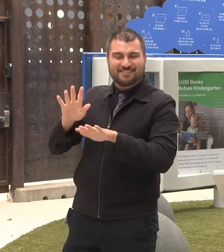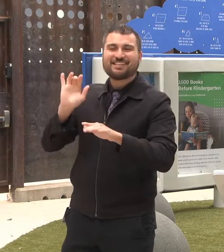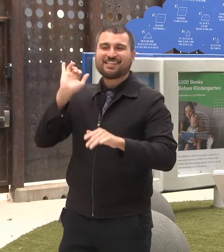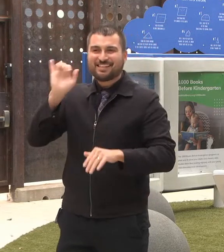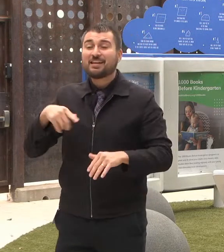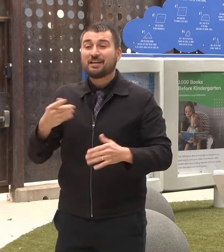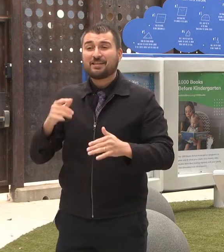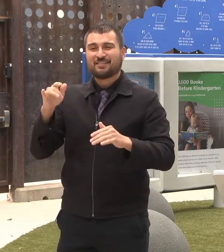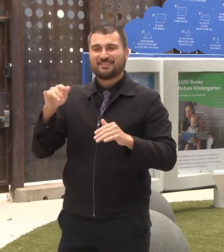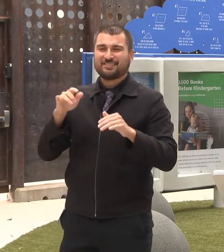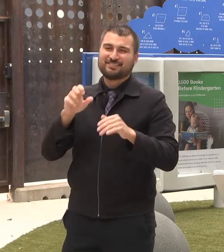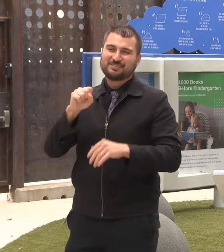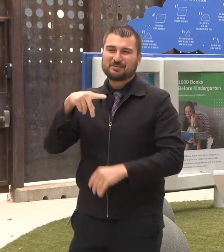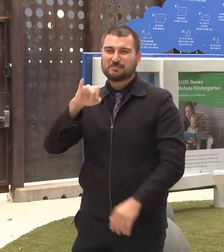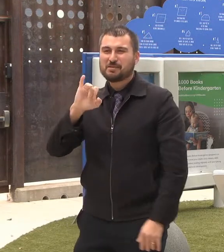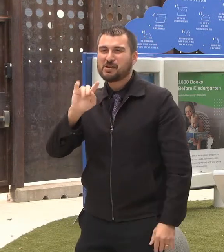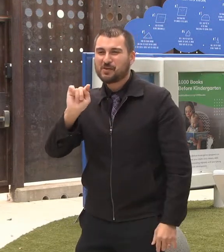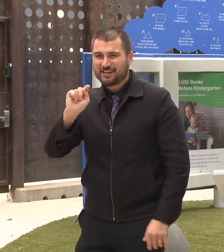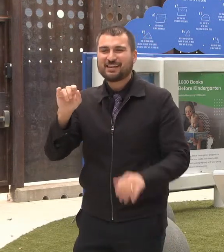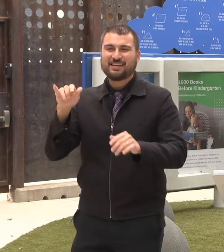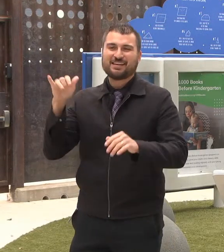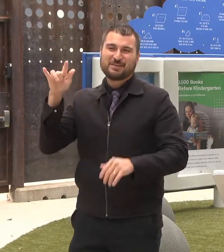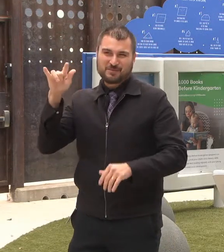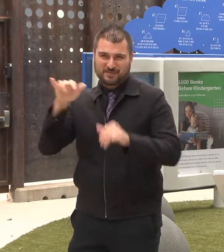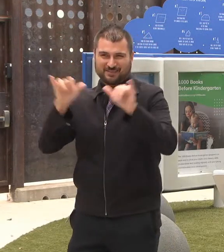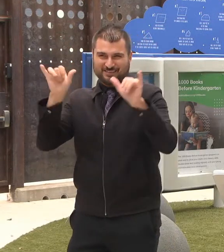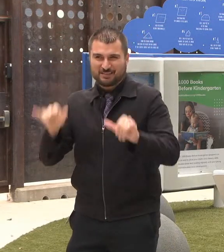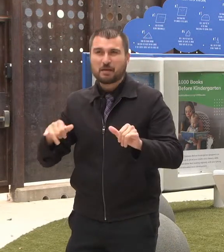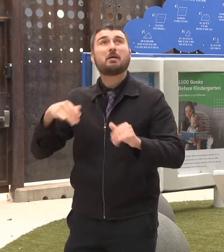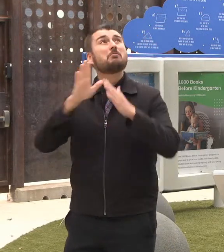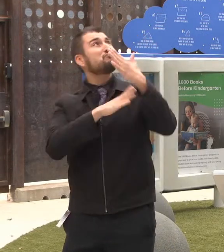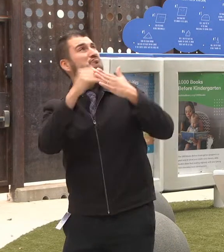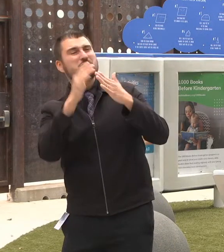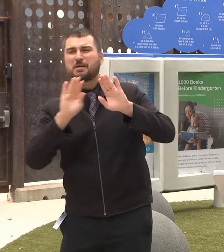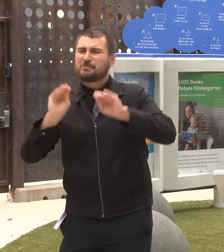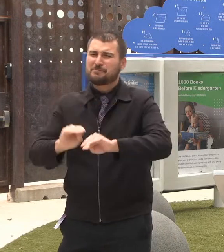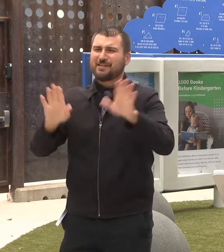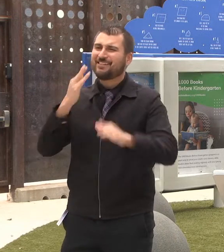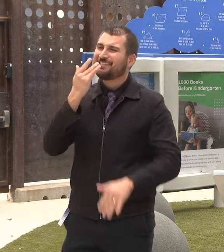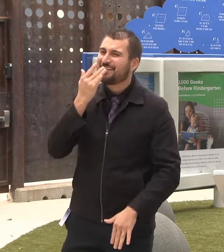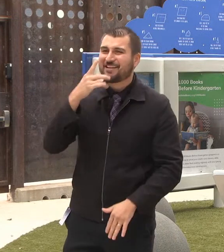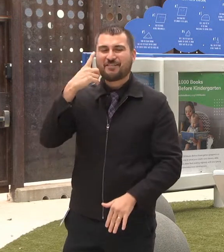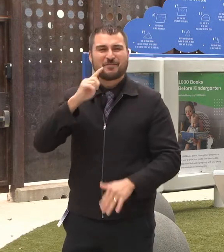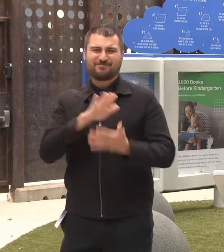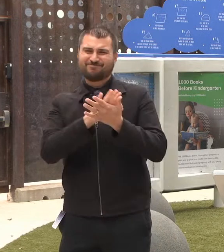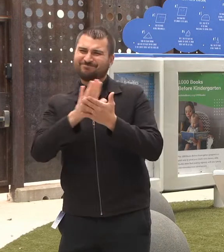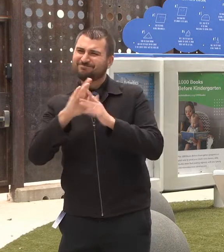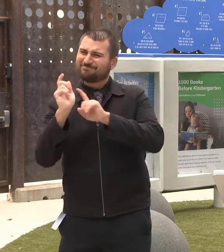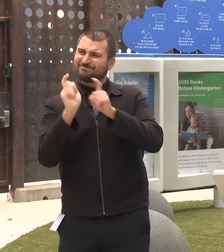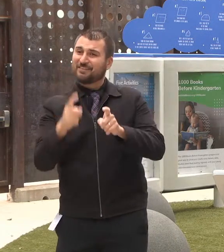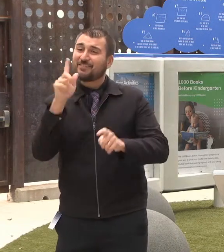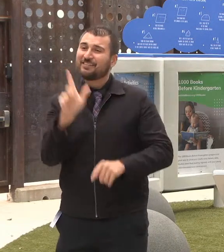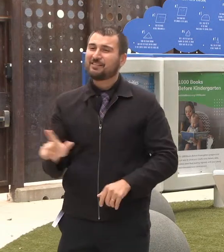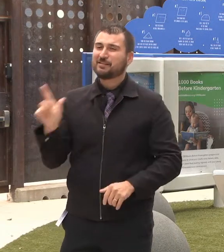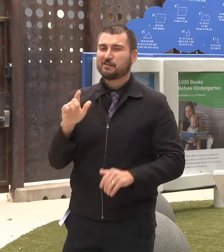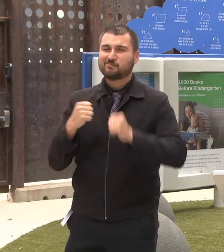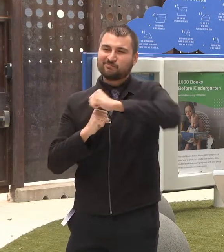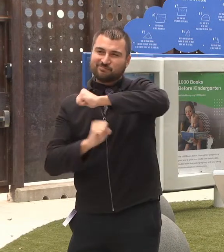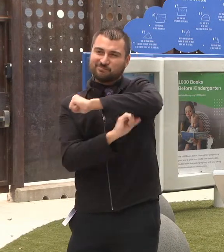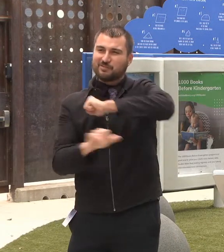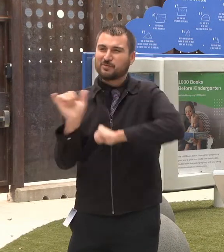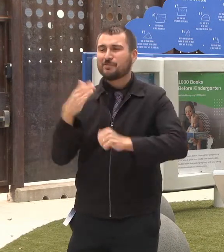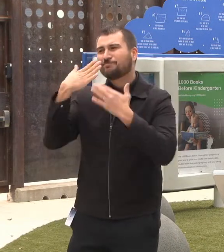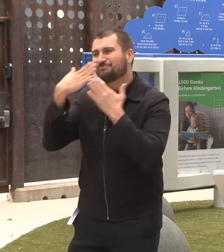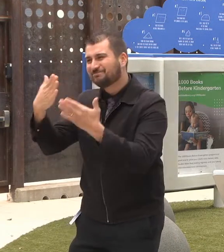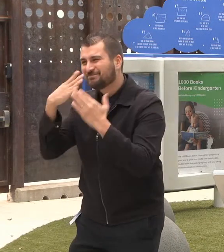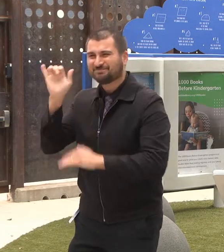Spirit Aerosystems painted these airplanes bright colors as an in-kind gift to the Library Foundation as well. So we thank them for